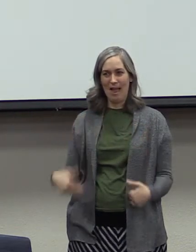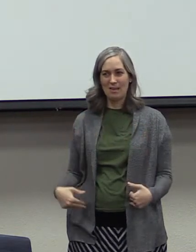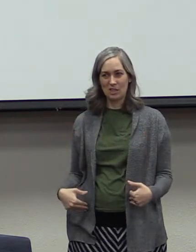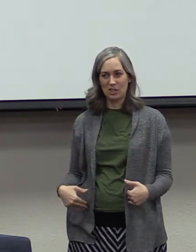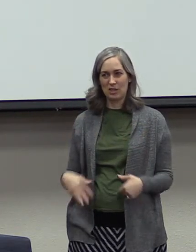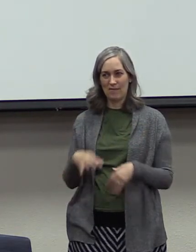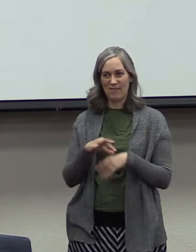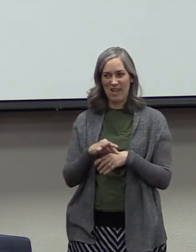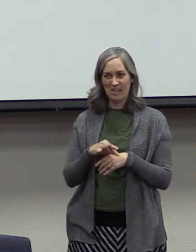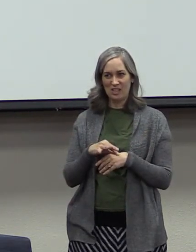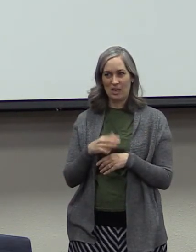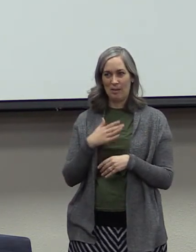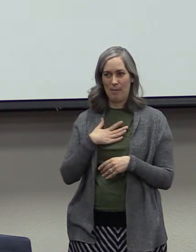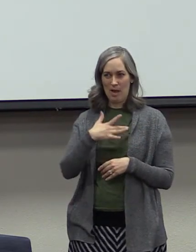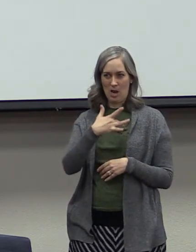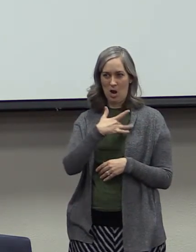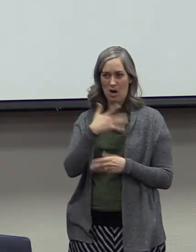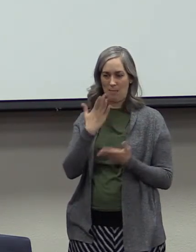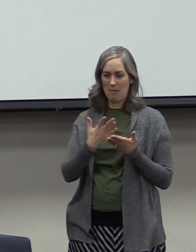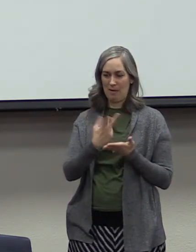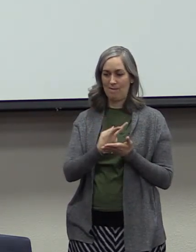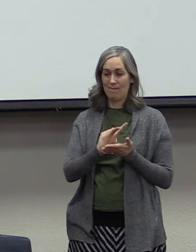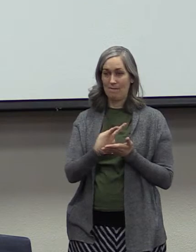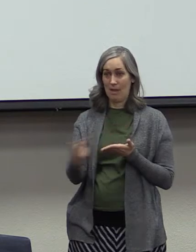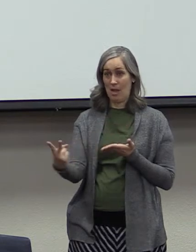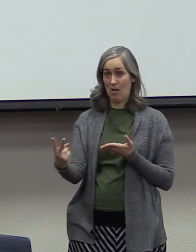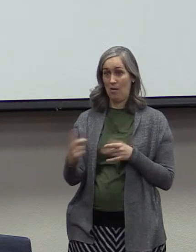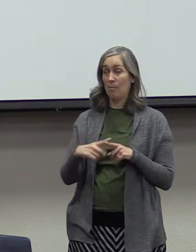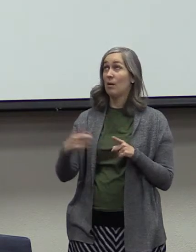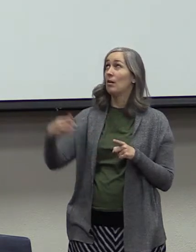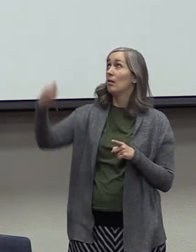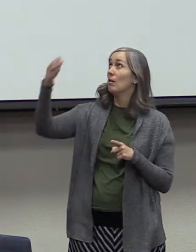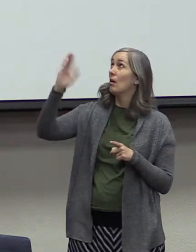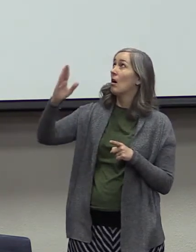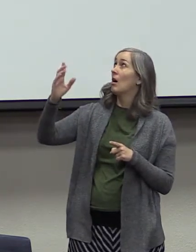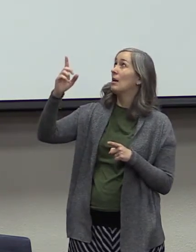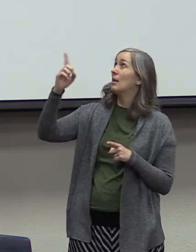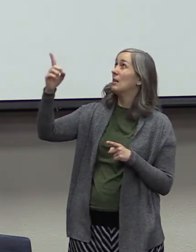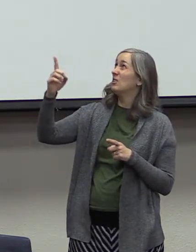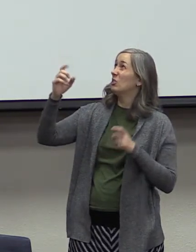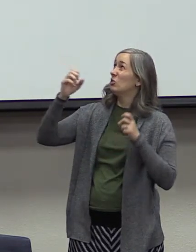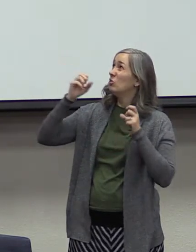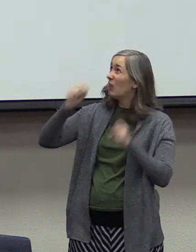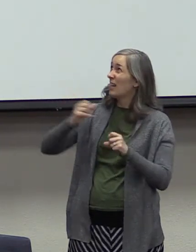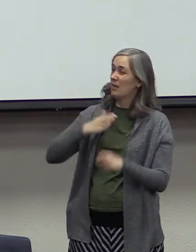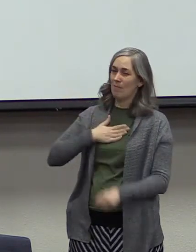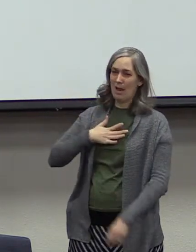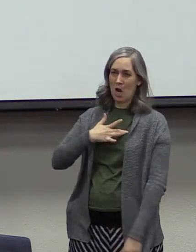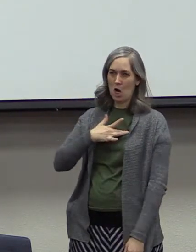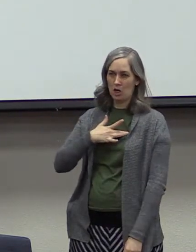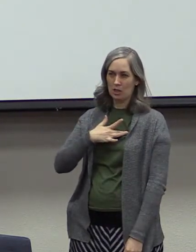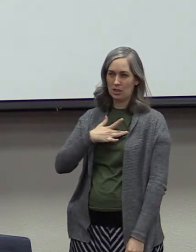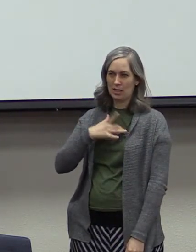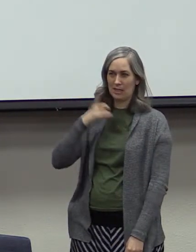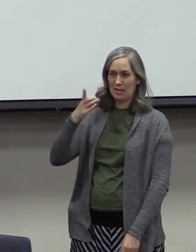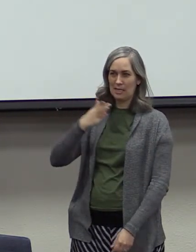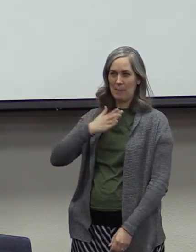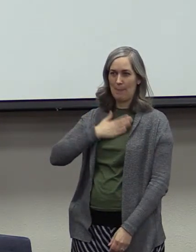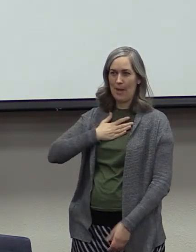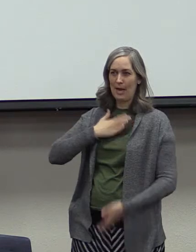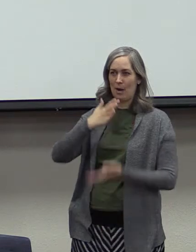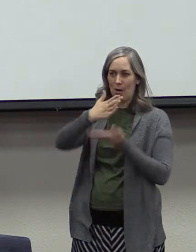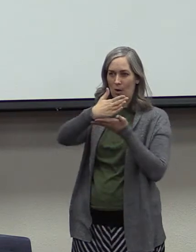my heart may fail me, but God is the strength of my heart, and He is my